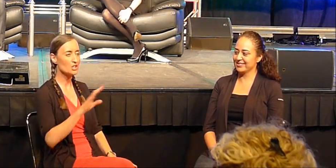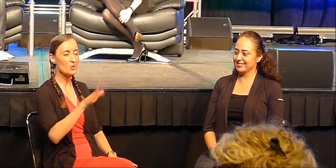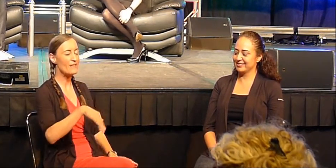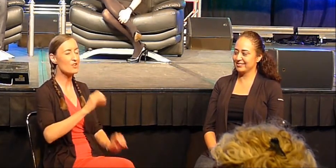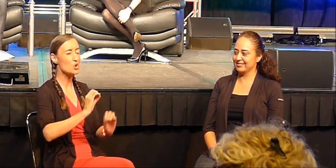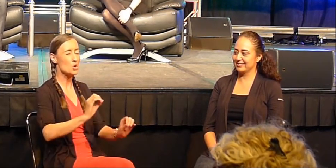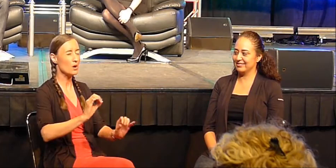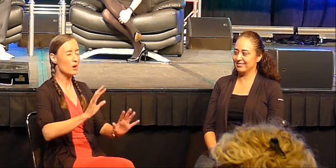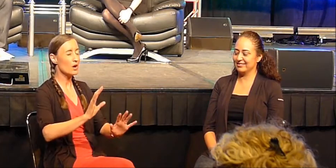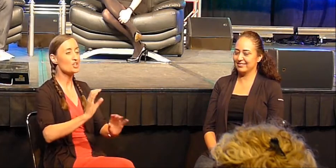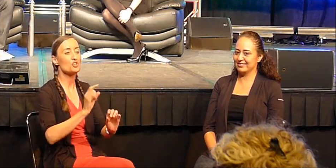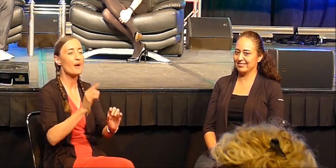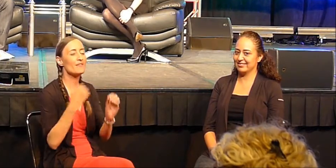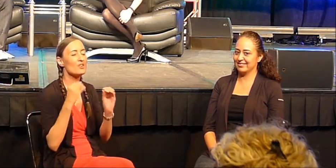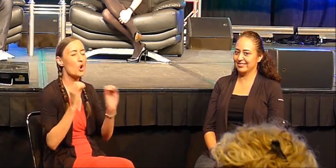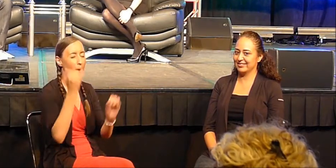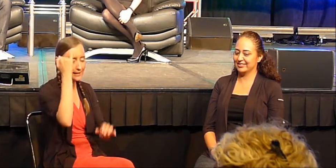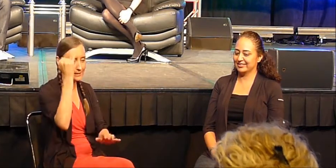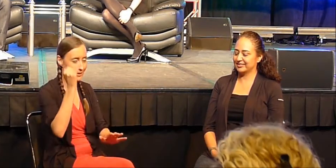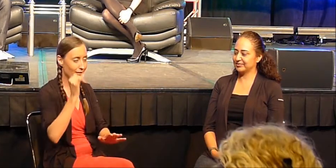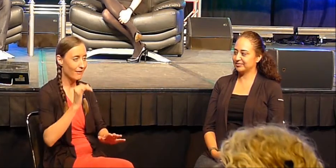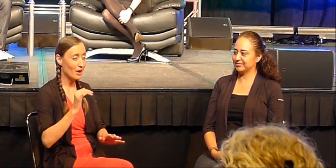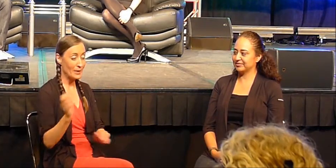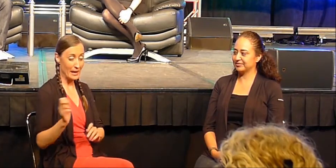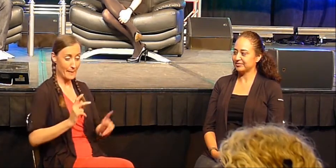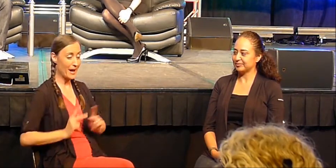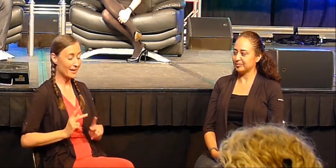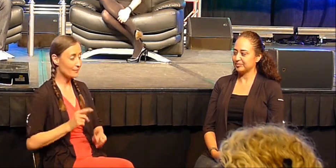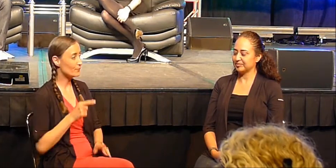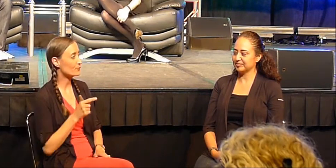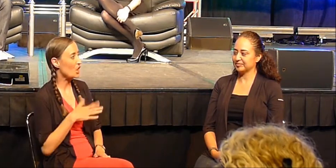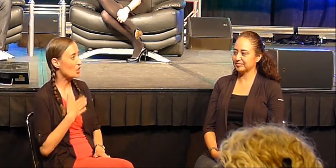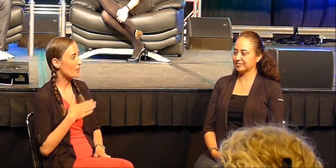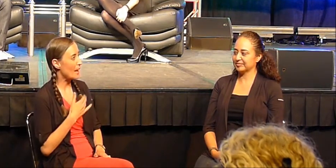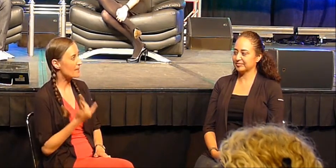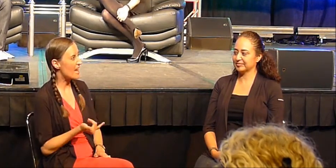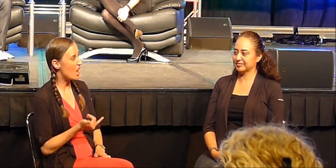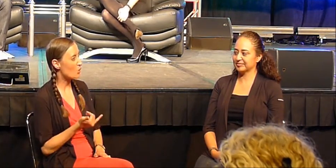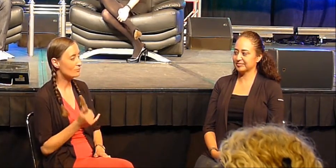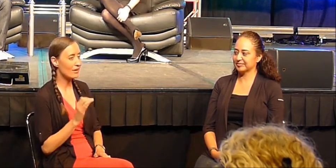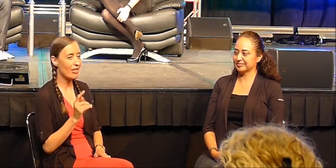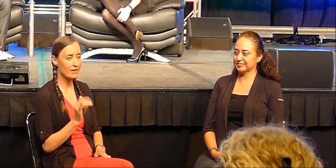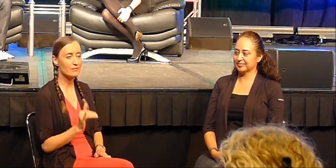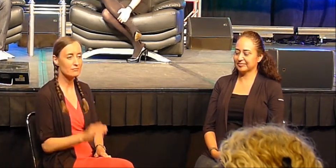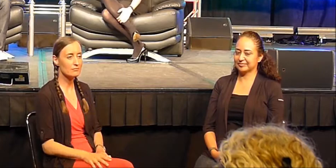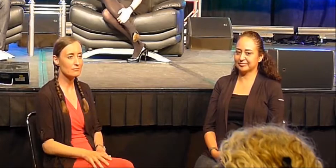idea. And when I come back, Kathy goes, are you happy now?